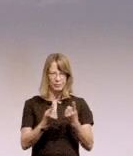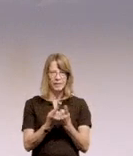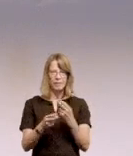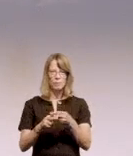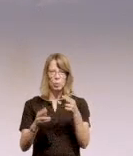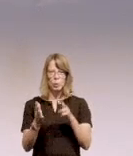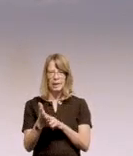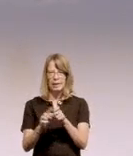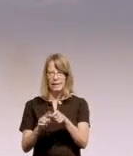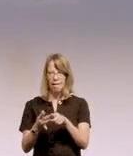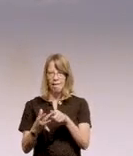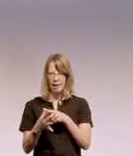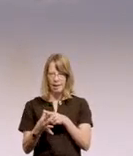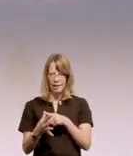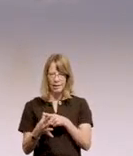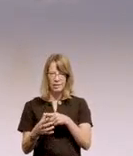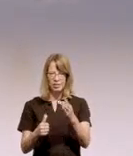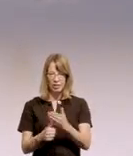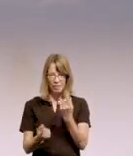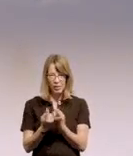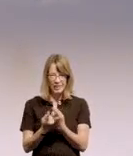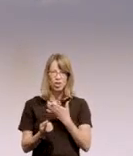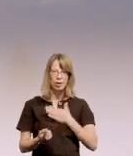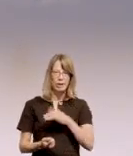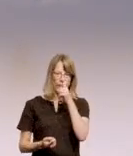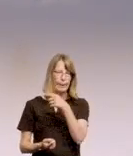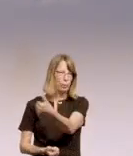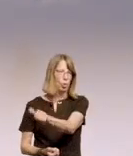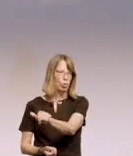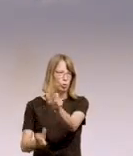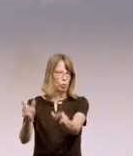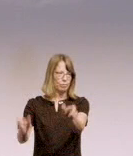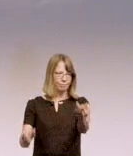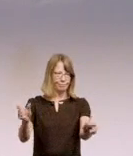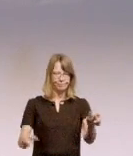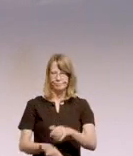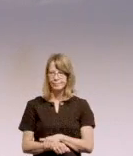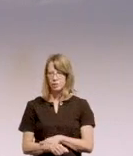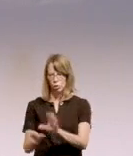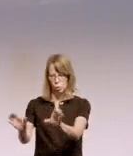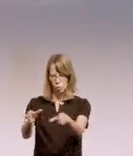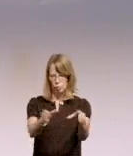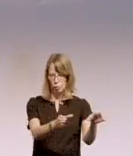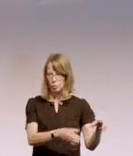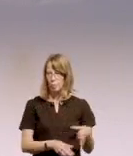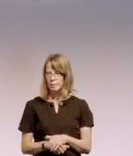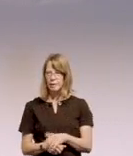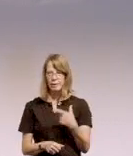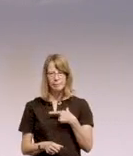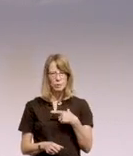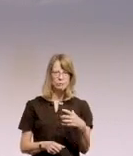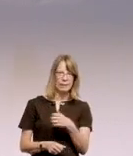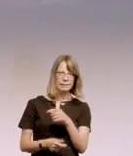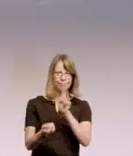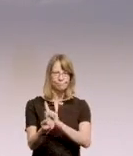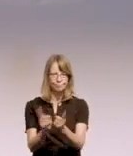bit. But the first part of the toolkit is you always need user groups. It's been mentioned before already at the conference, but you really need to put yourself in